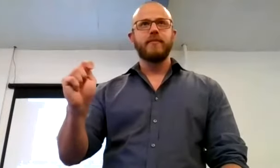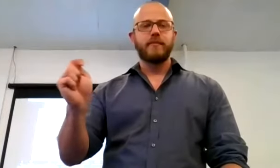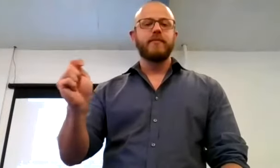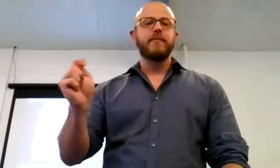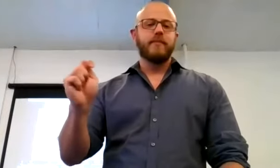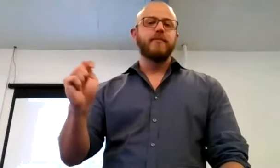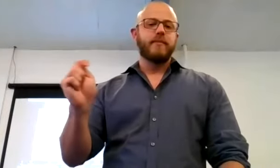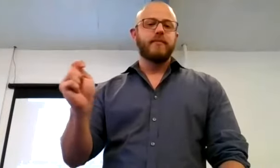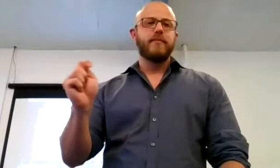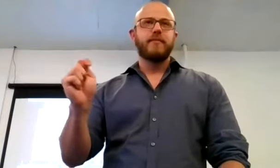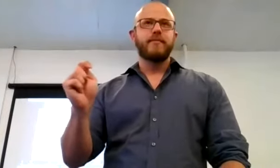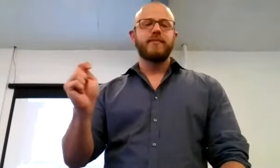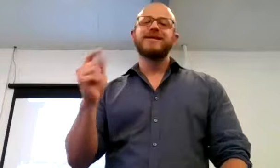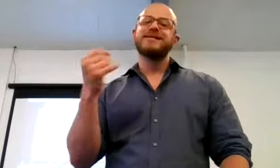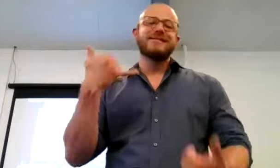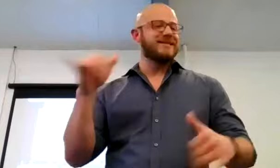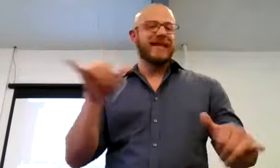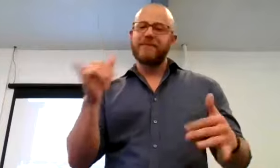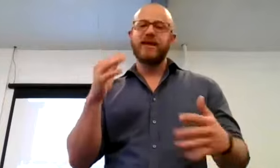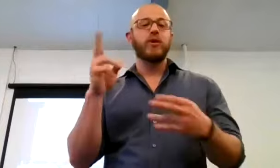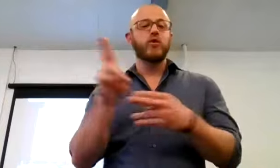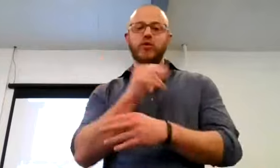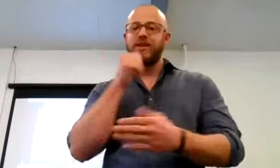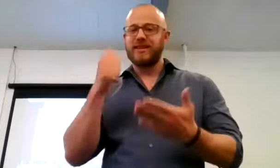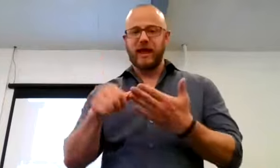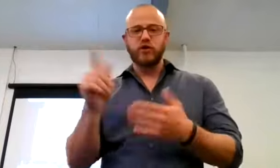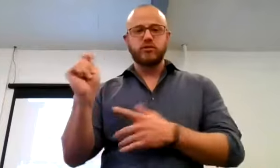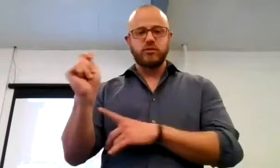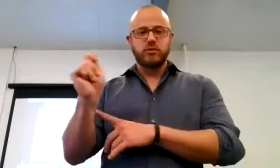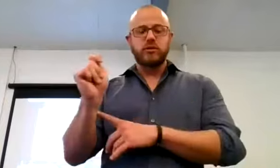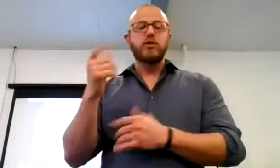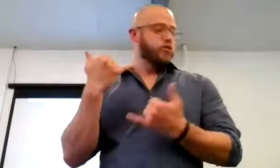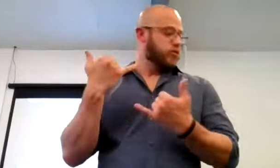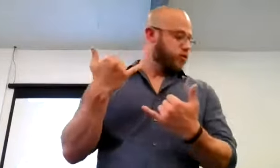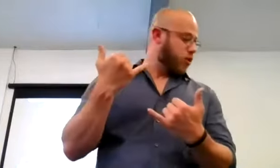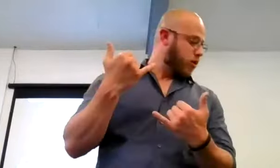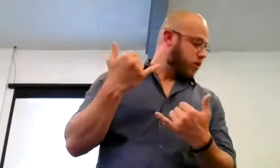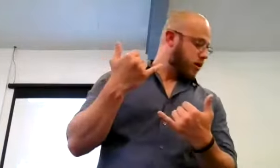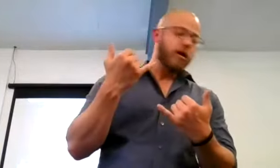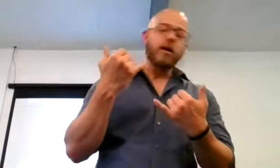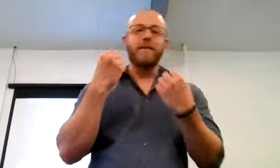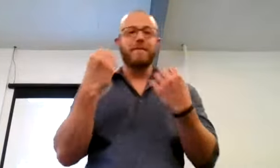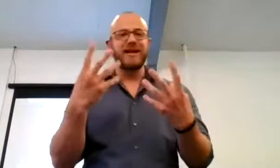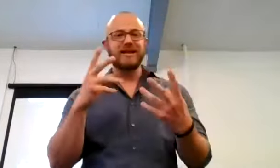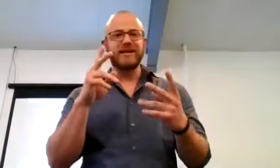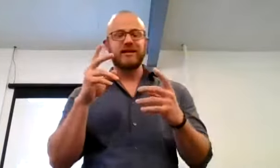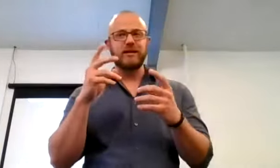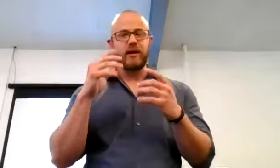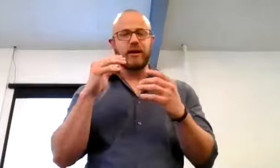but bathroom, so bathroom. It's the same, it's the letter T you can see. And